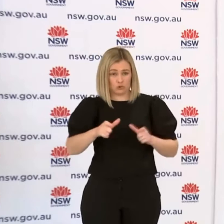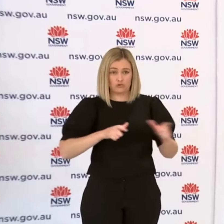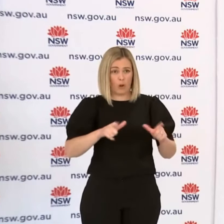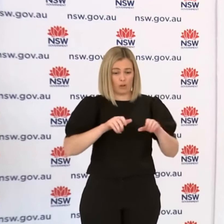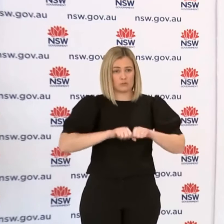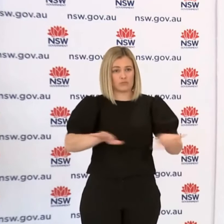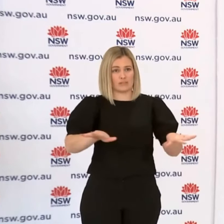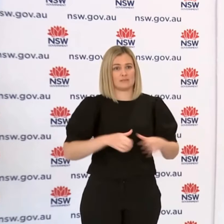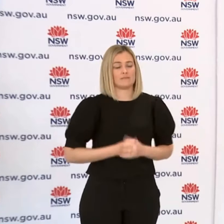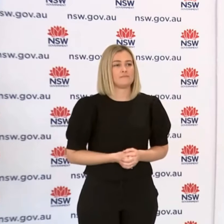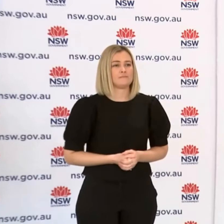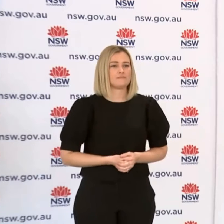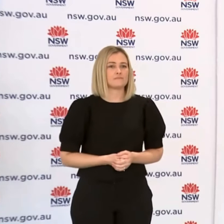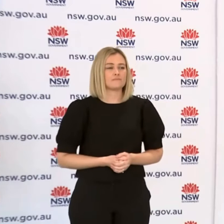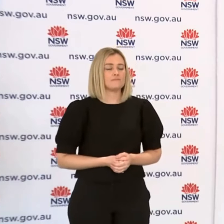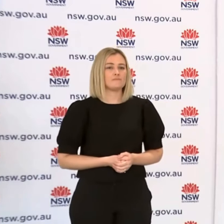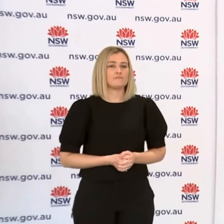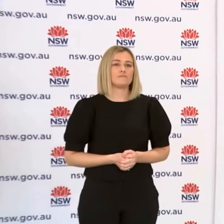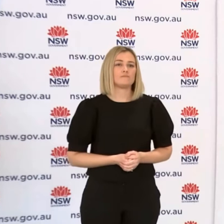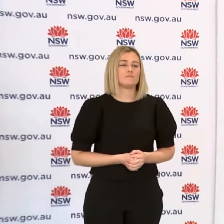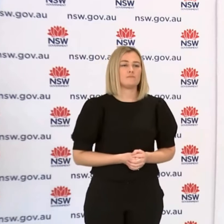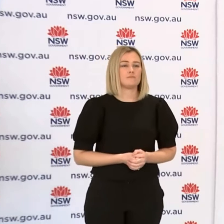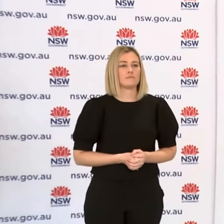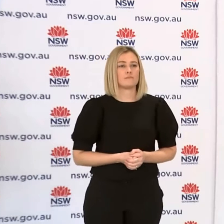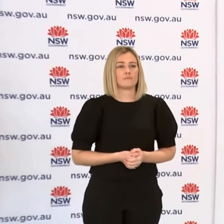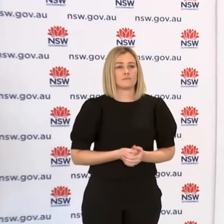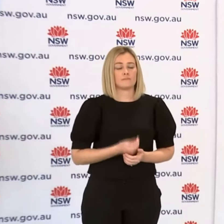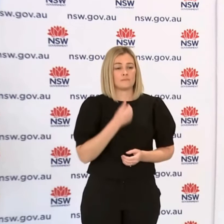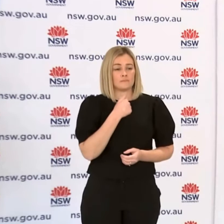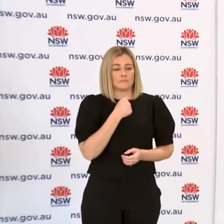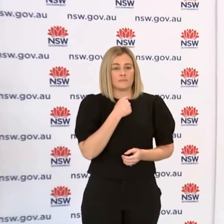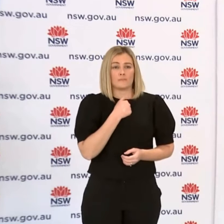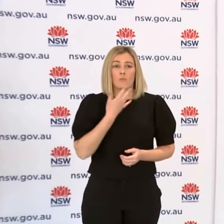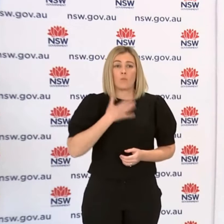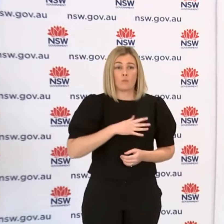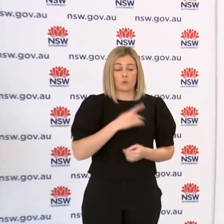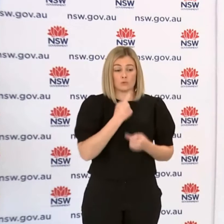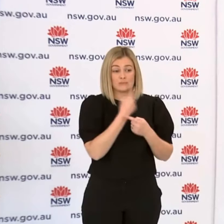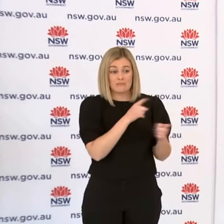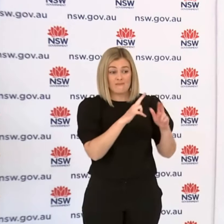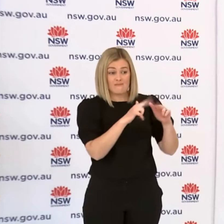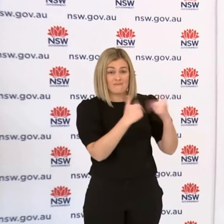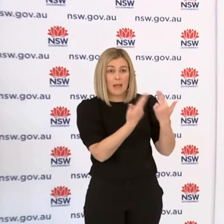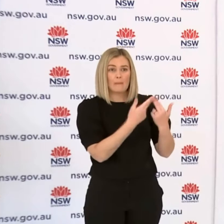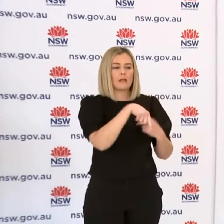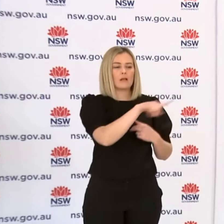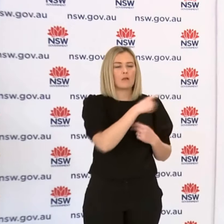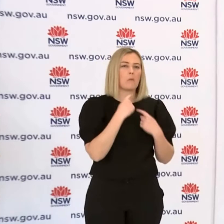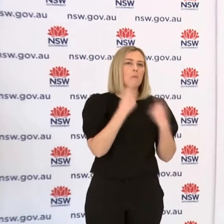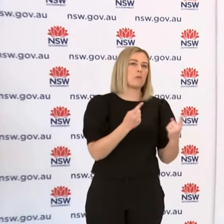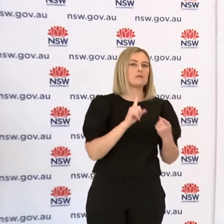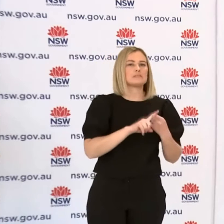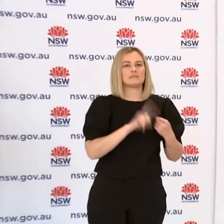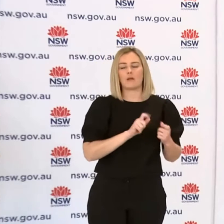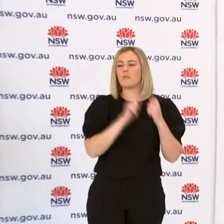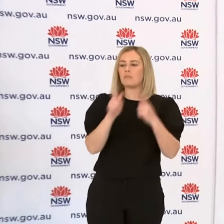want to stress to the families, particularly who are, I believe, probably still visiting each other, going from one household to